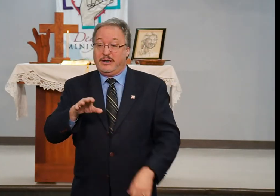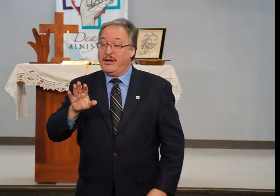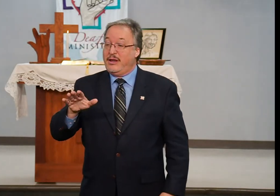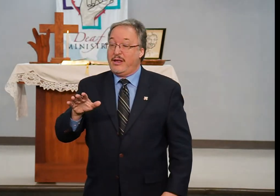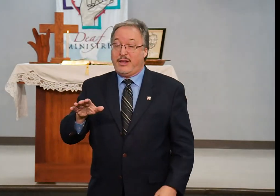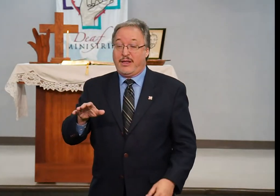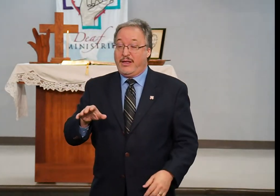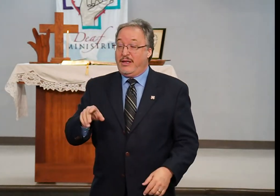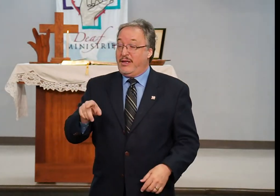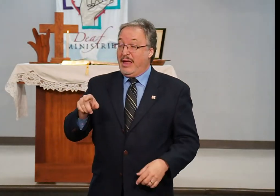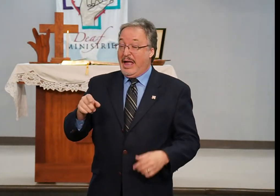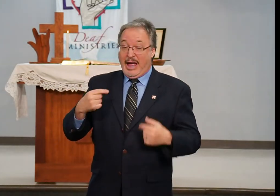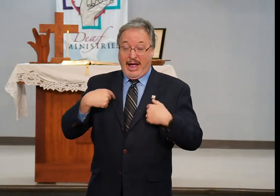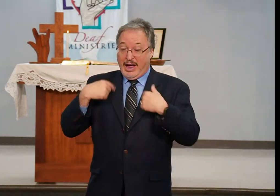But Jesus